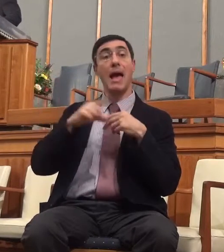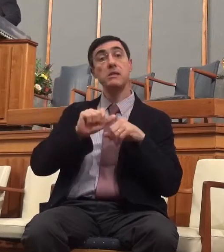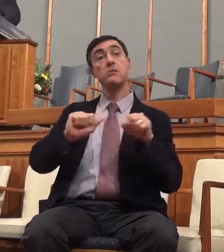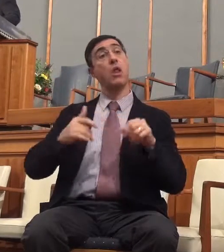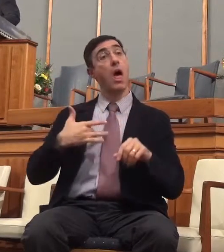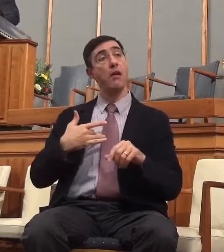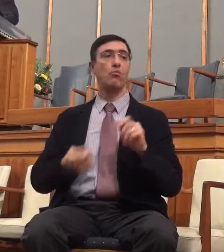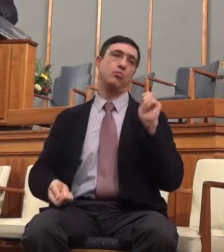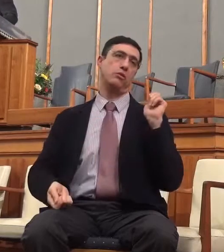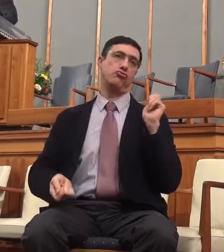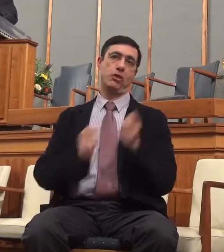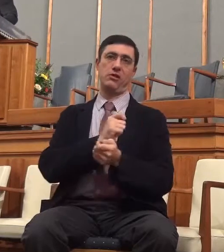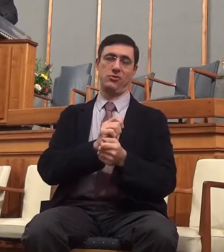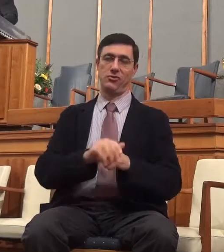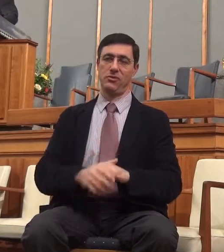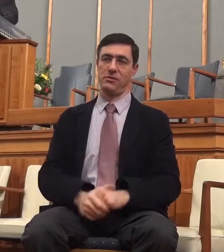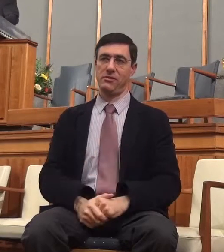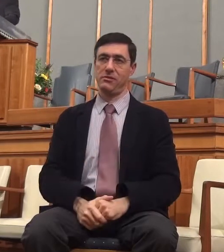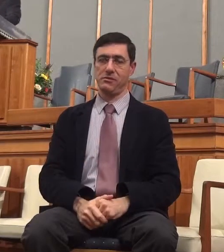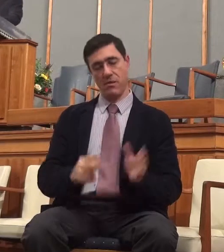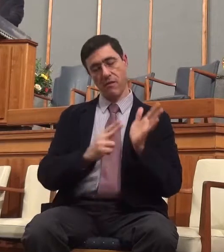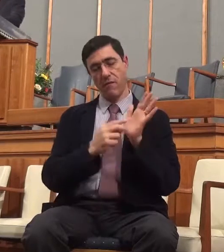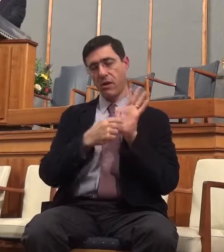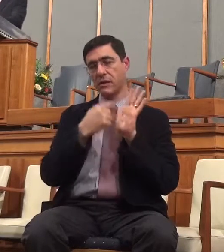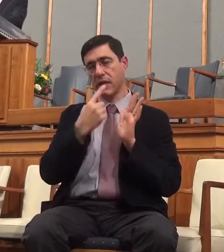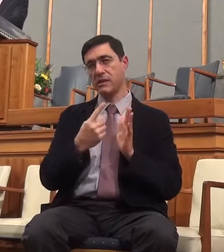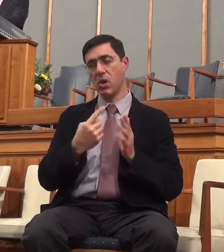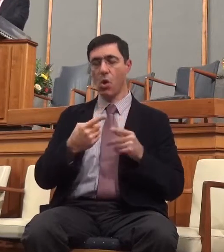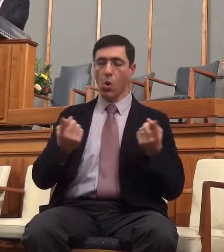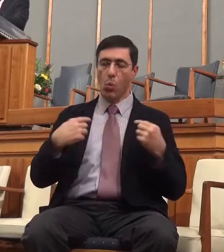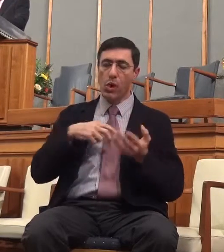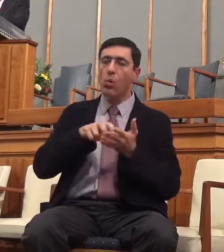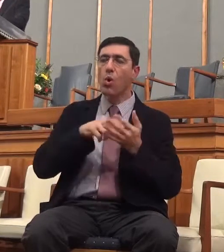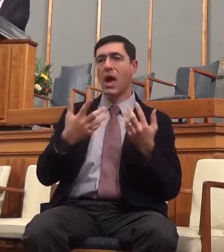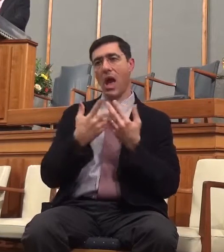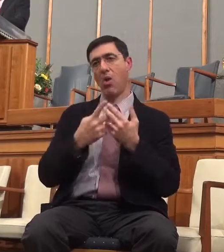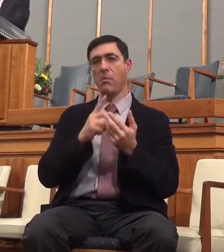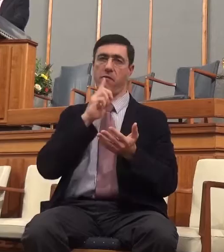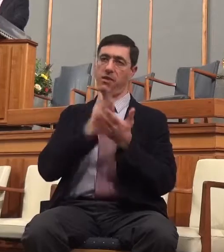walk by faith and not by sight.